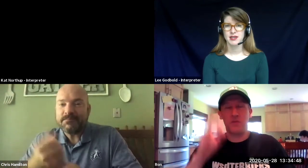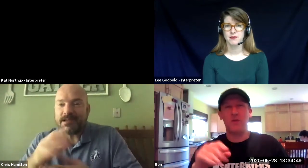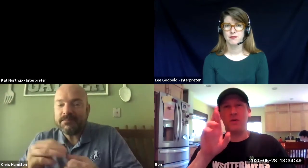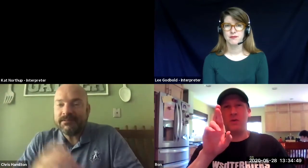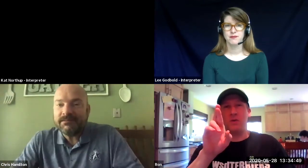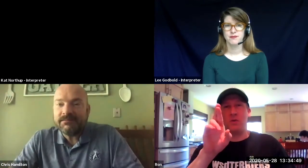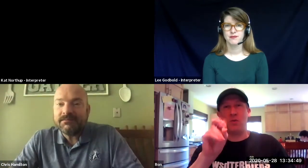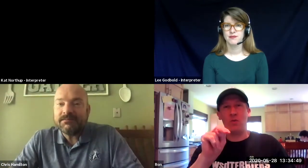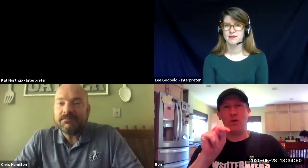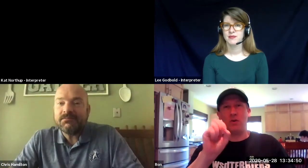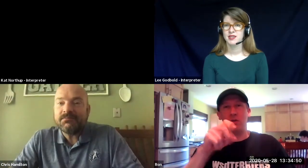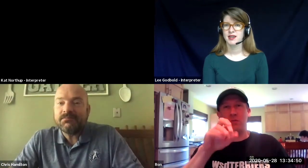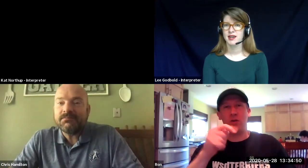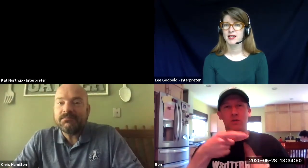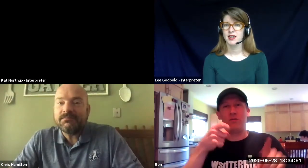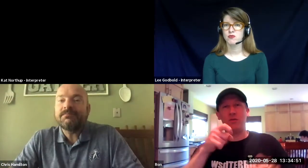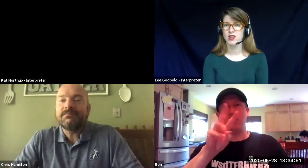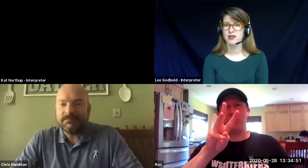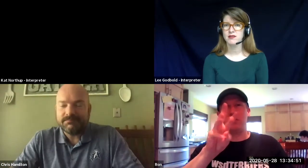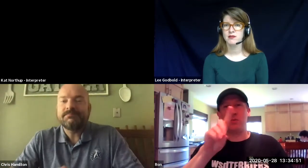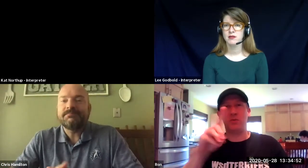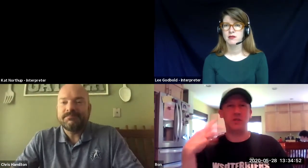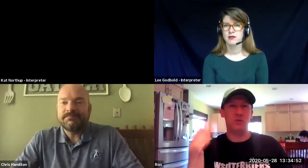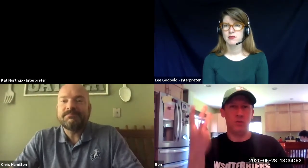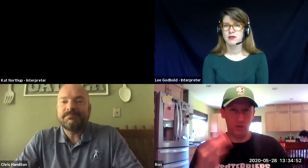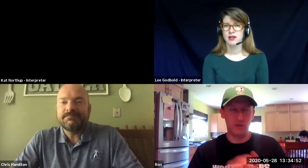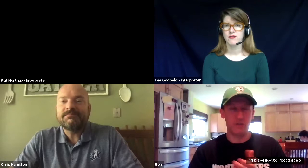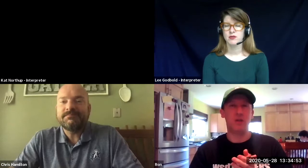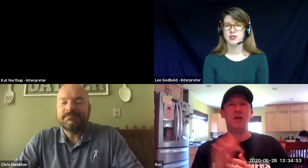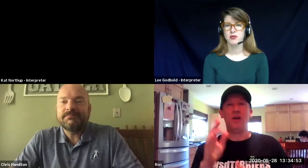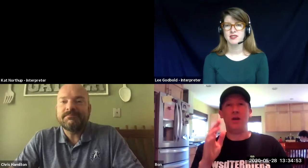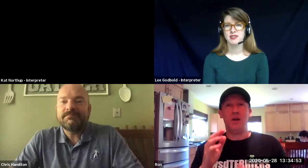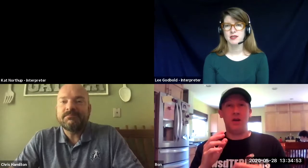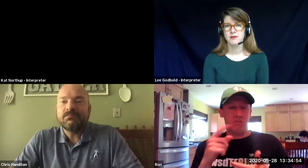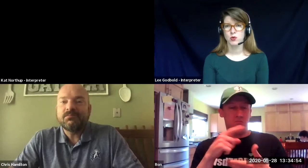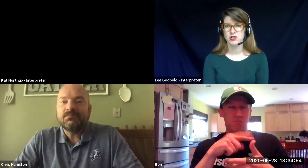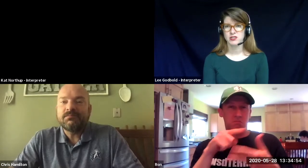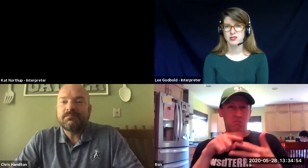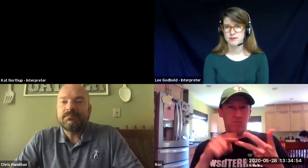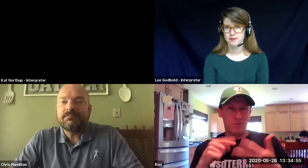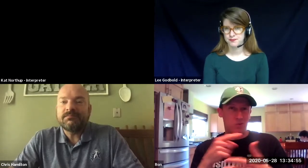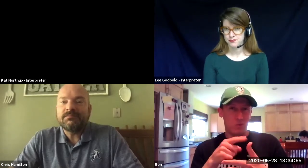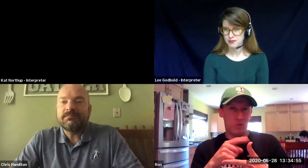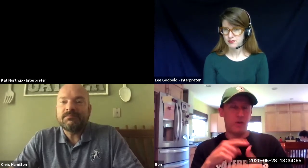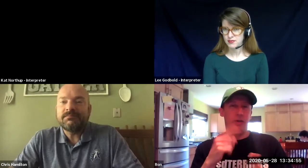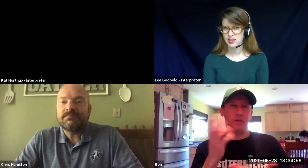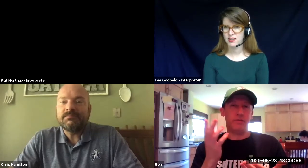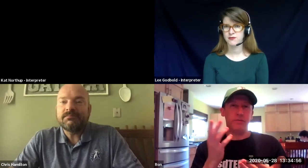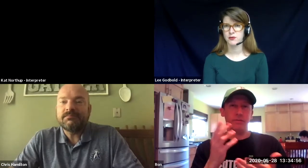Hey. Hi, I'm Ron, and I'm from WSD, Washington. A few